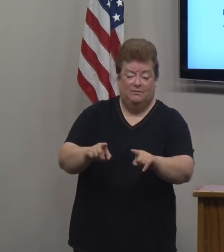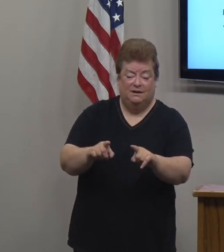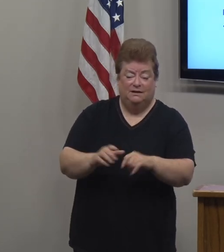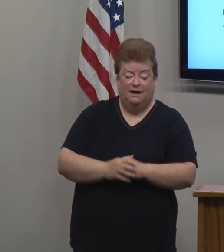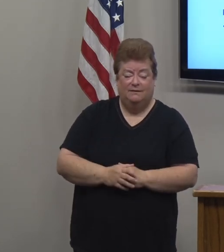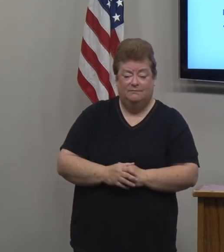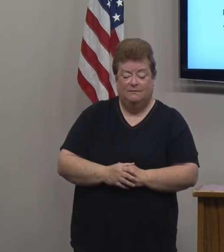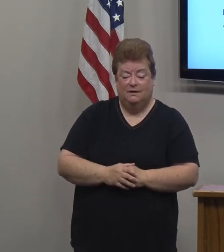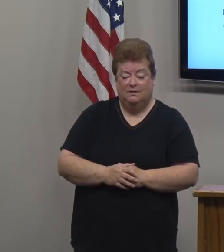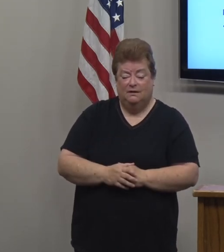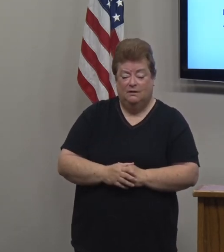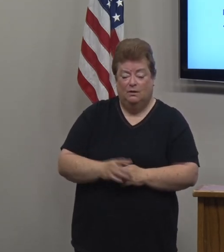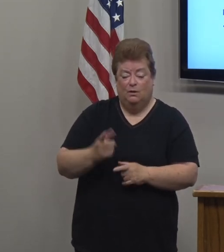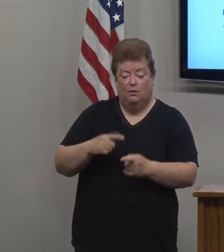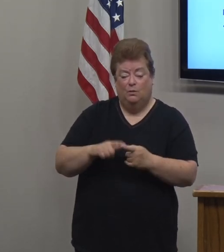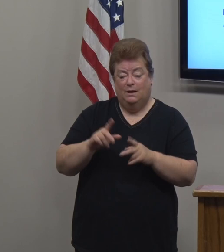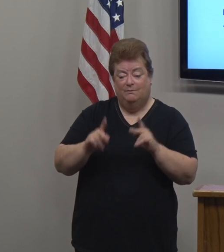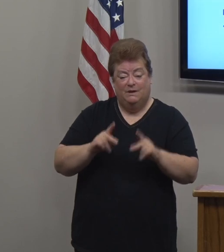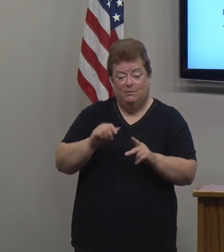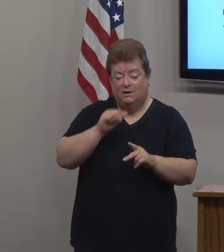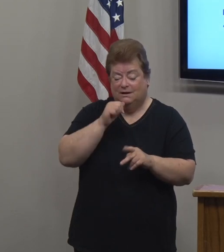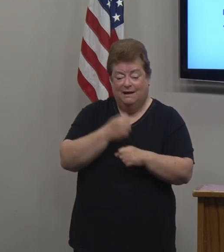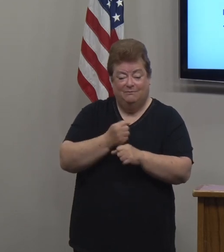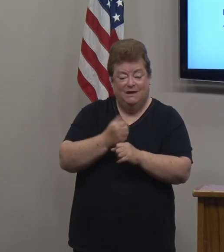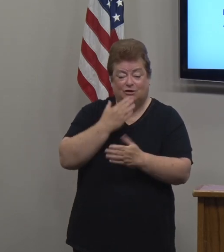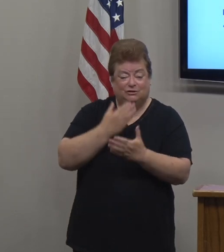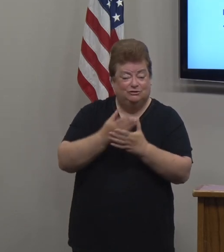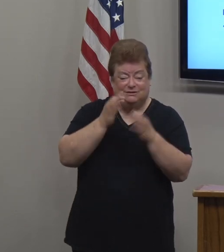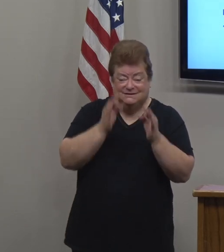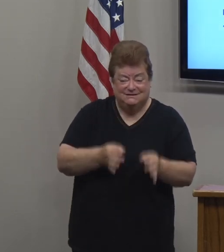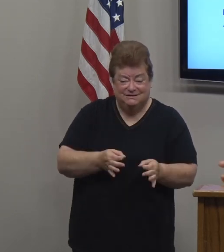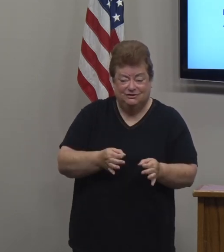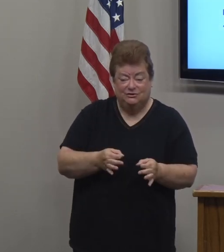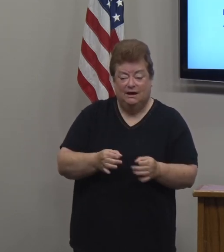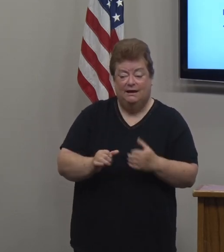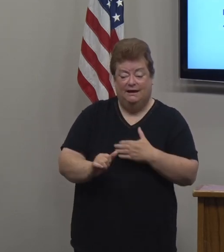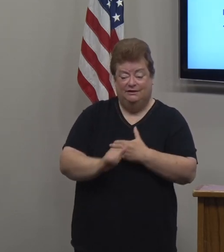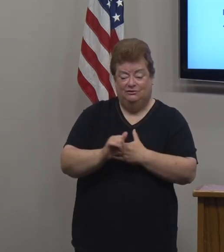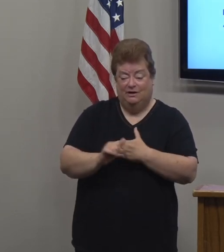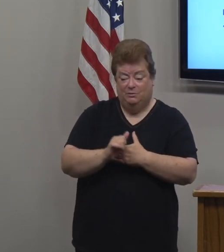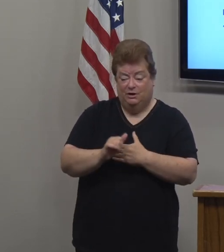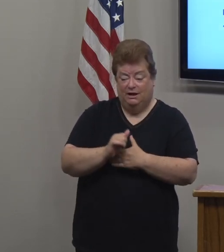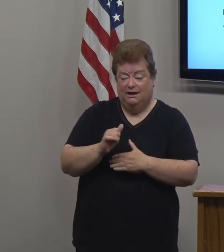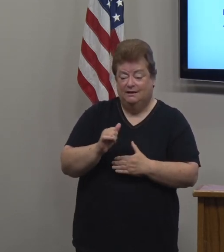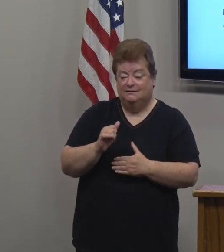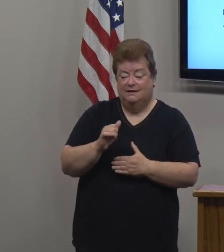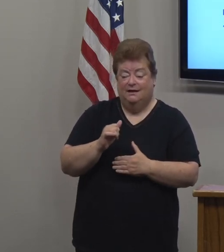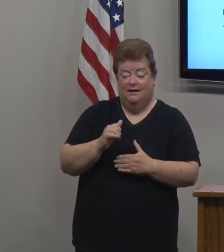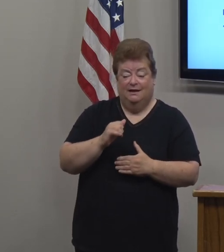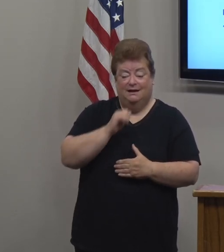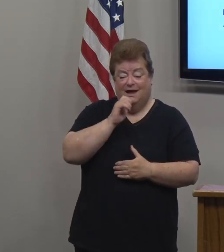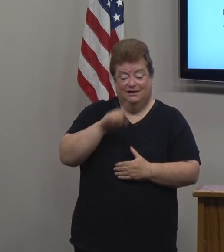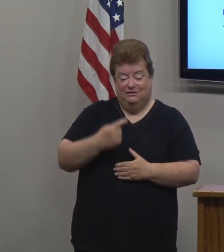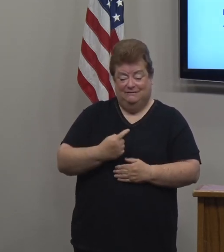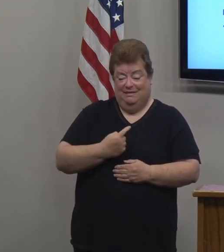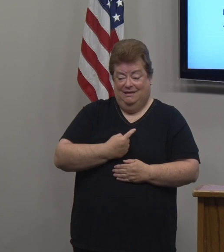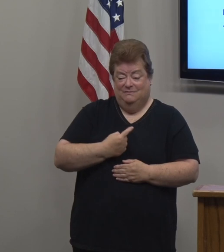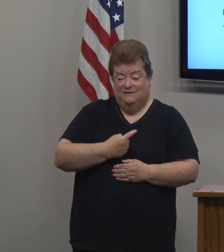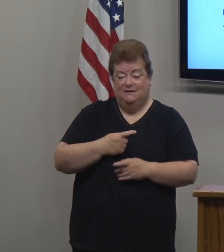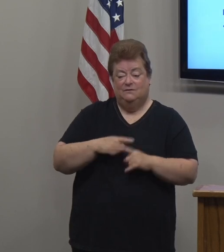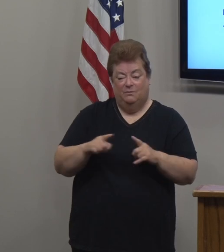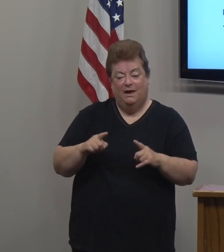when people make poor choices, they jeopardize not only the health and safety of others, but the livelihoods of businesses in our